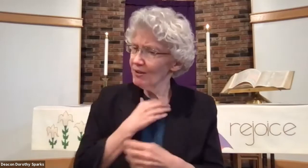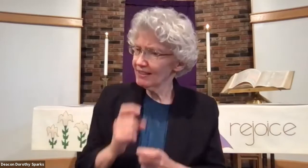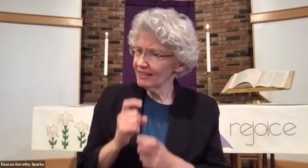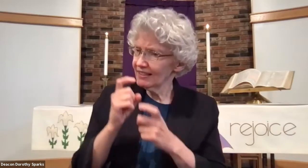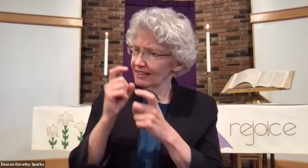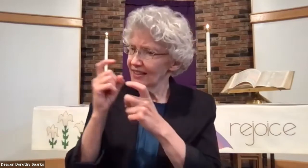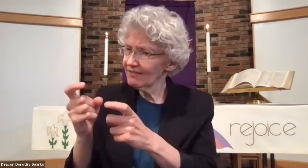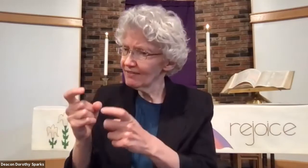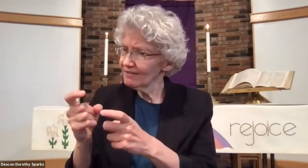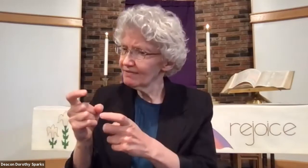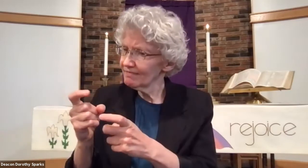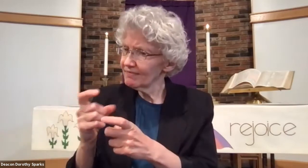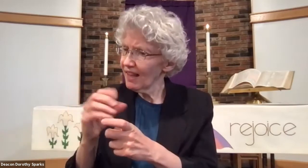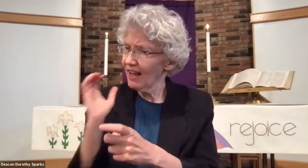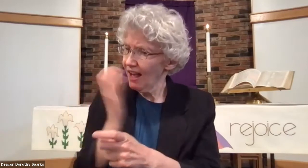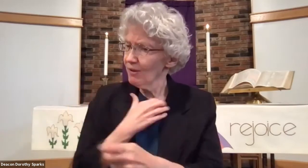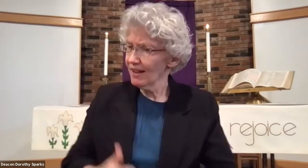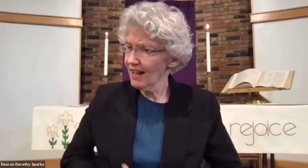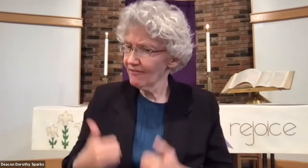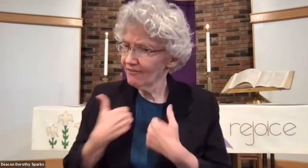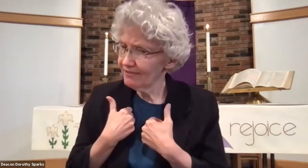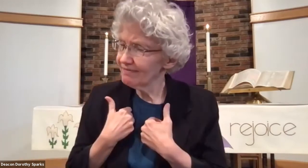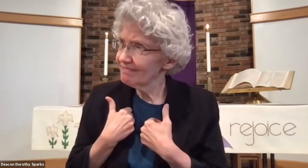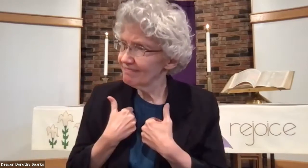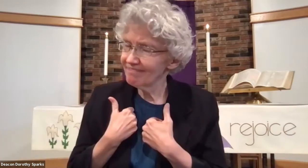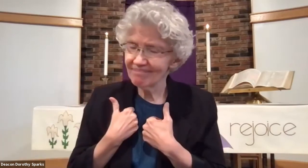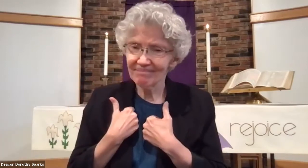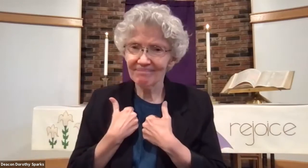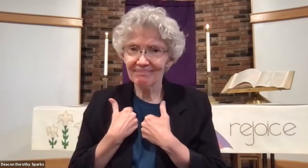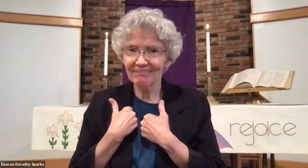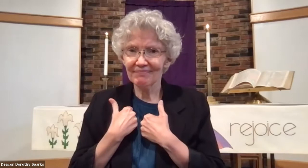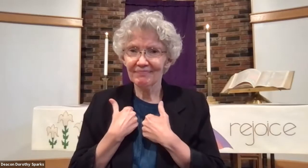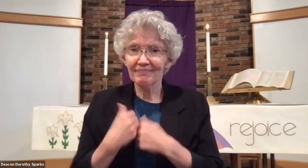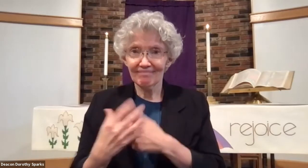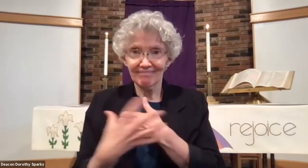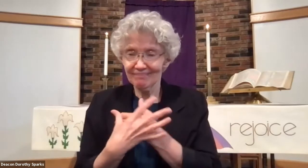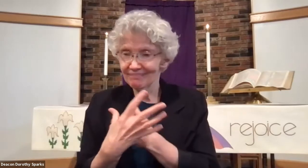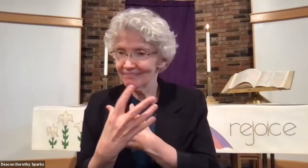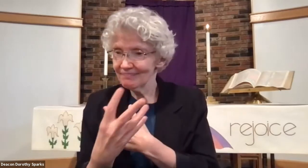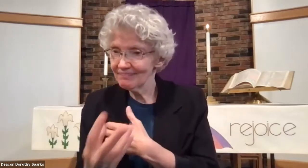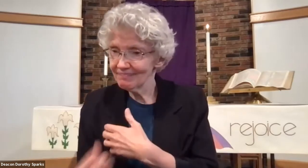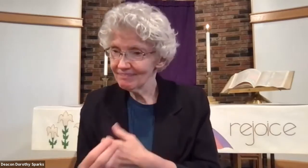God, you come to us. Now receive these gifts and our lives.